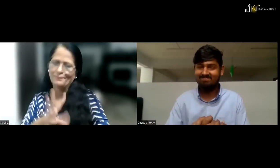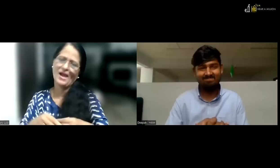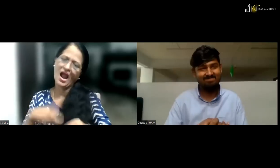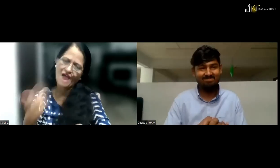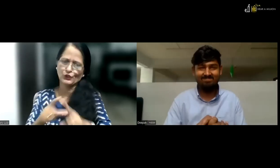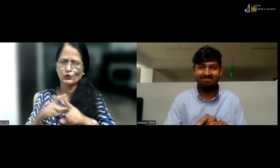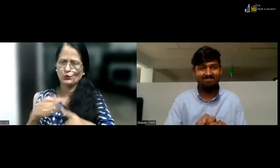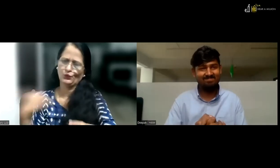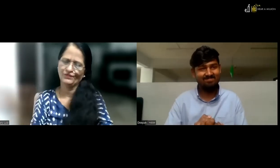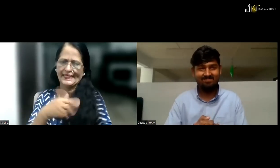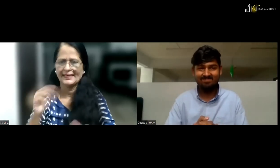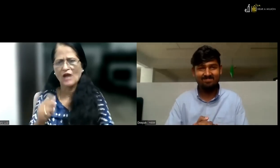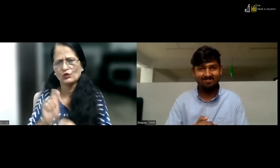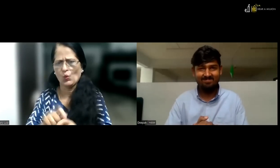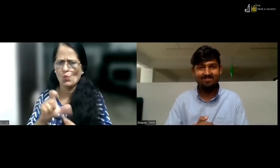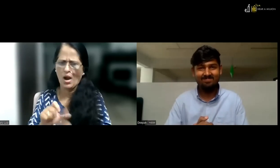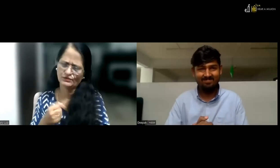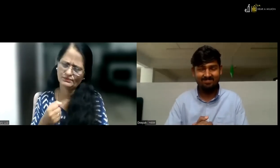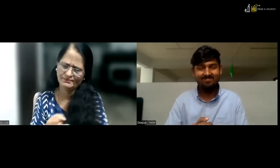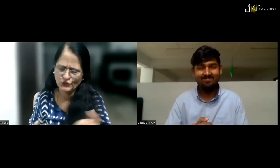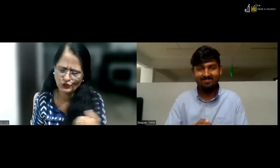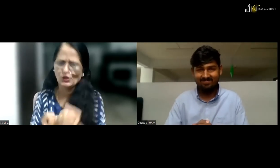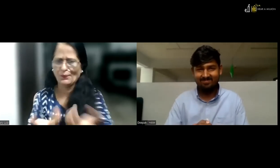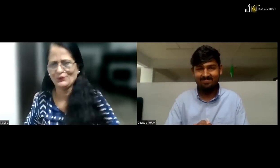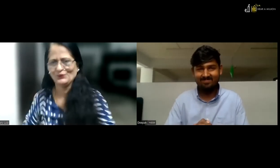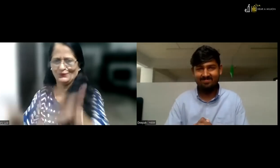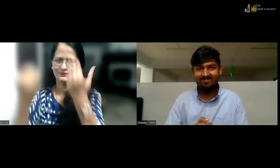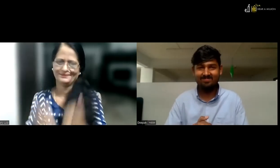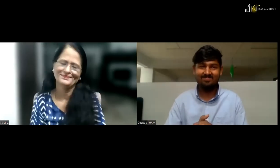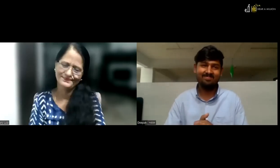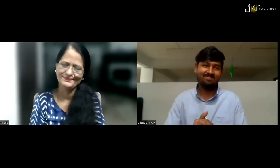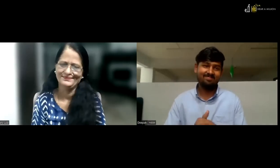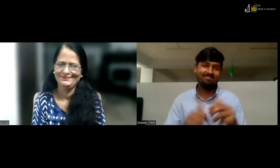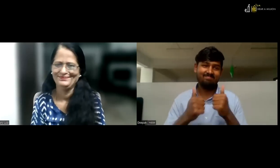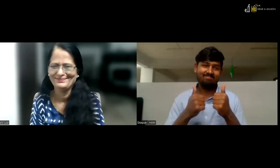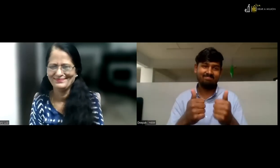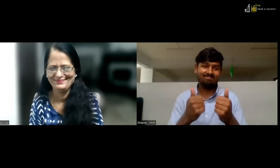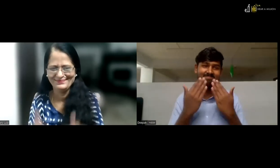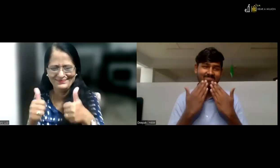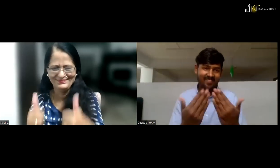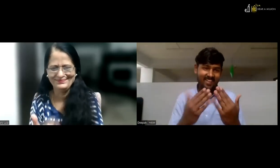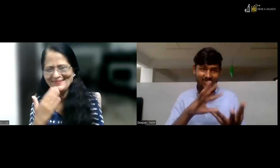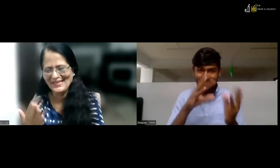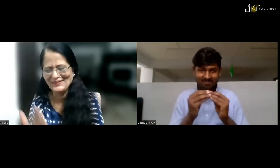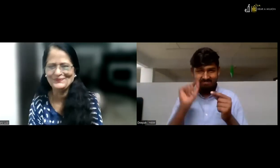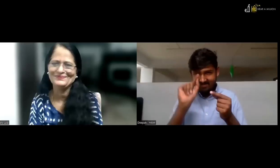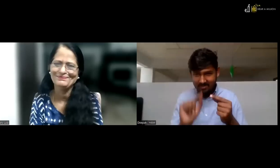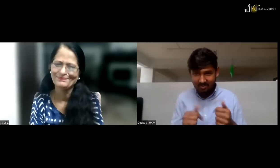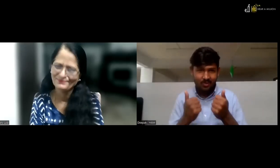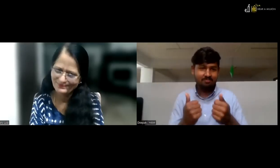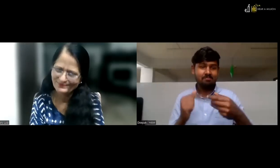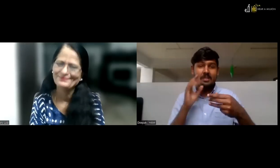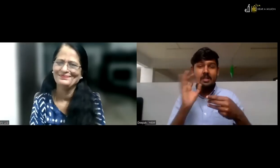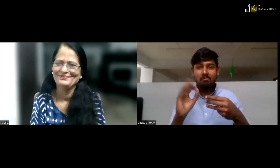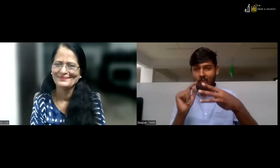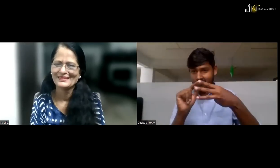one request letter to just do it, and we can just ask for the approval, and we can go ahead with this. All right,